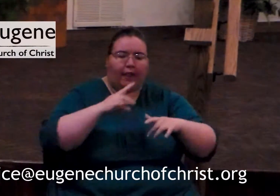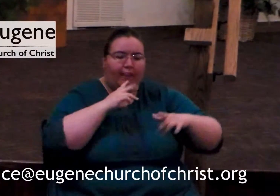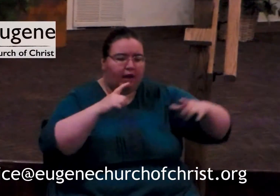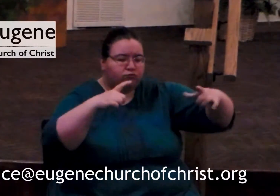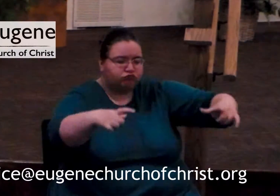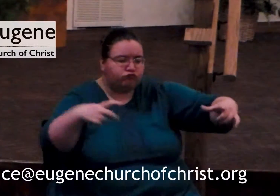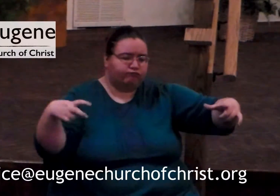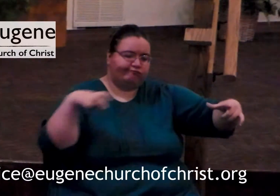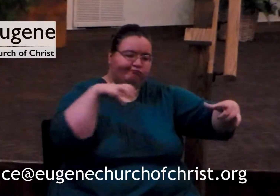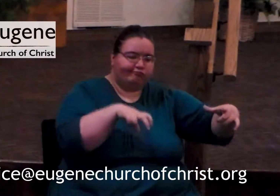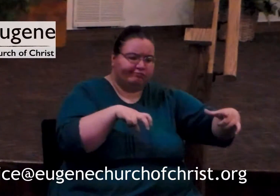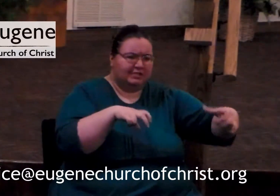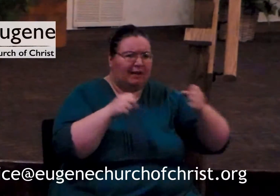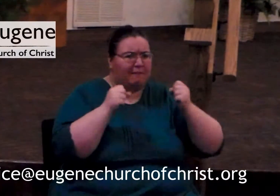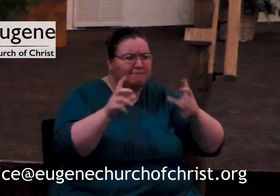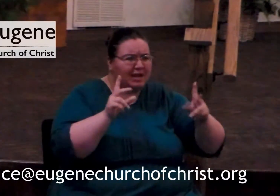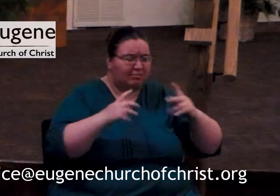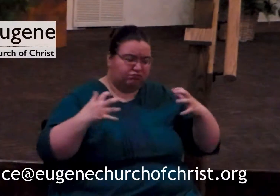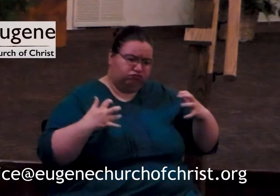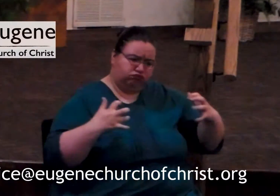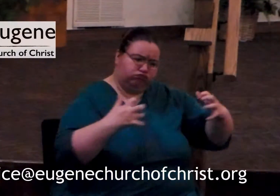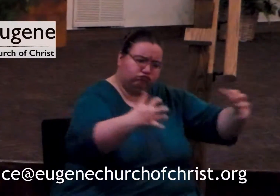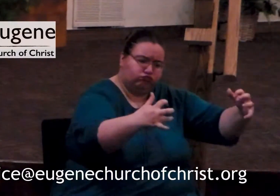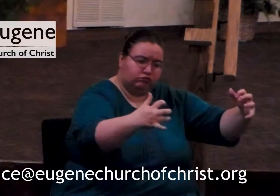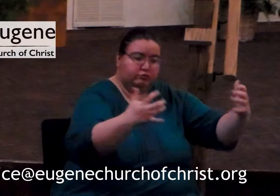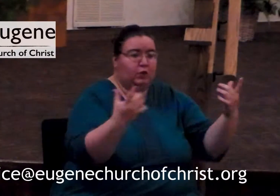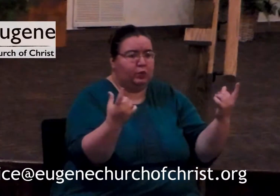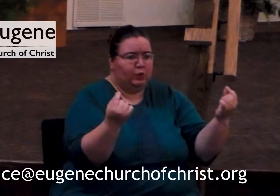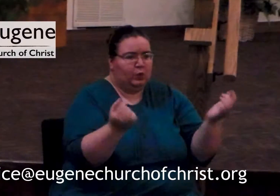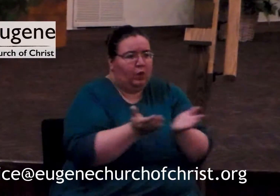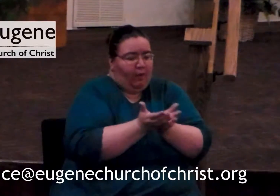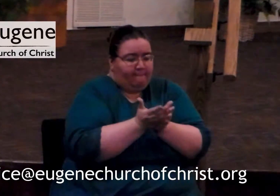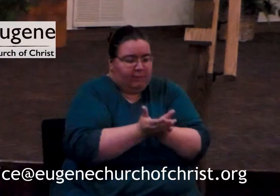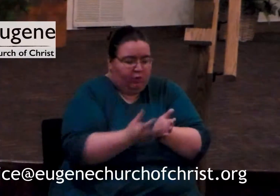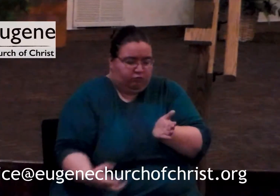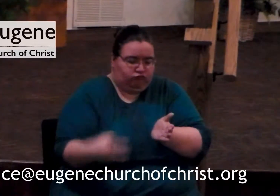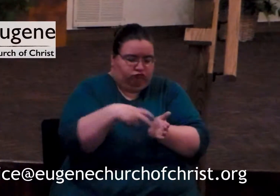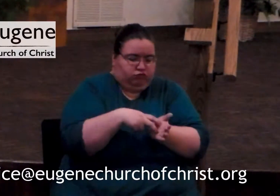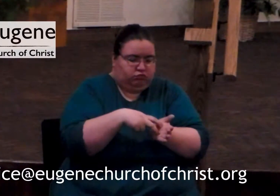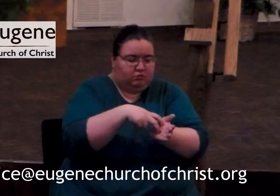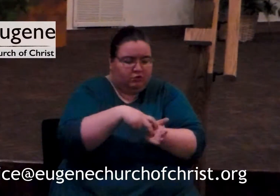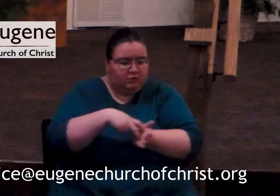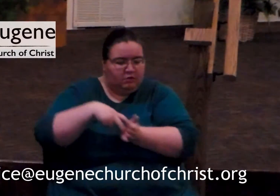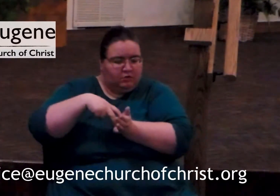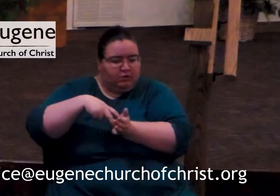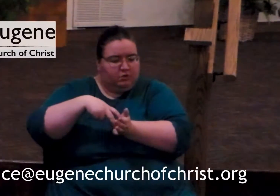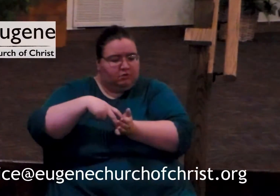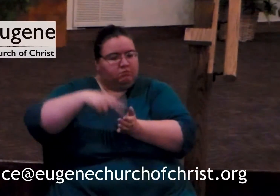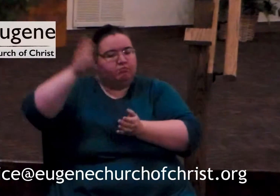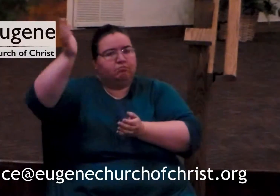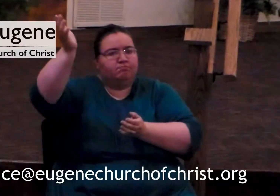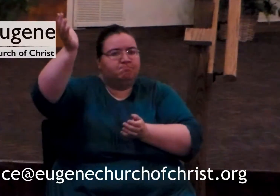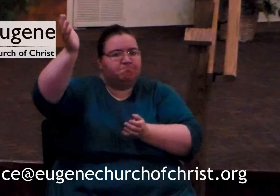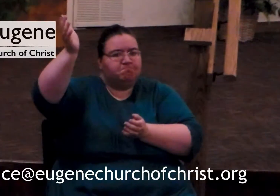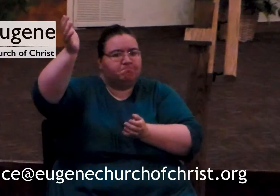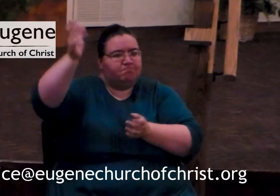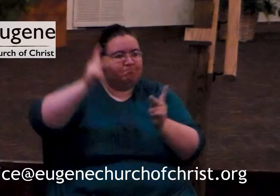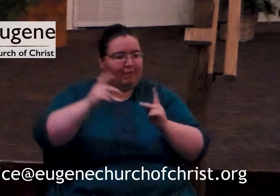around him that he got into a boat and sat in it while all the people stood on the shore. Then he told them many things in parables, saying, a farmer went